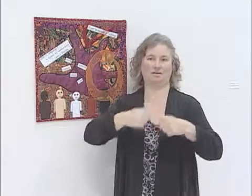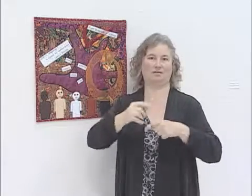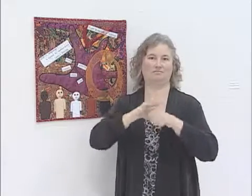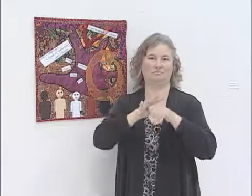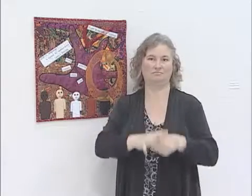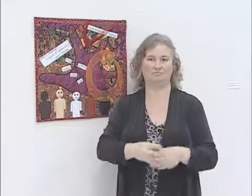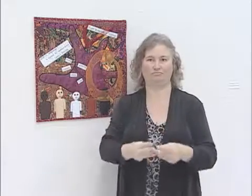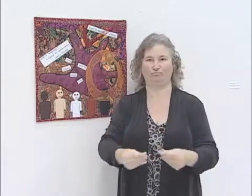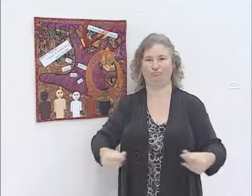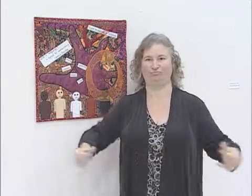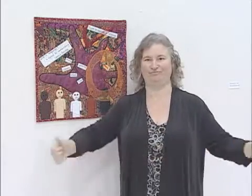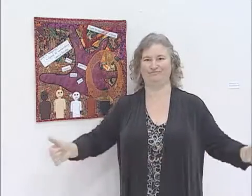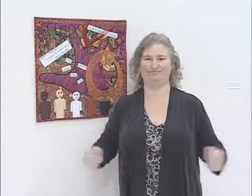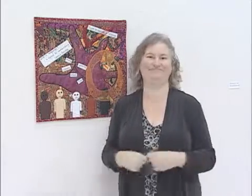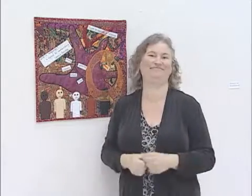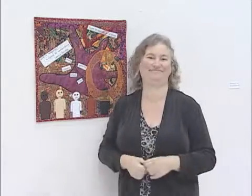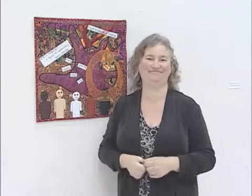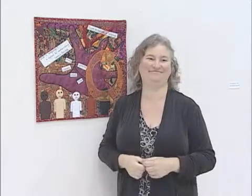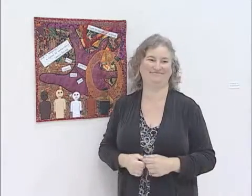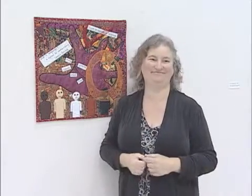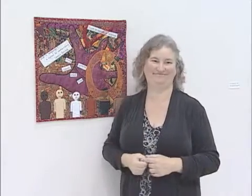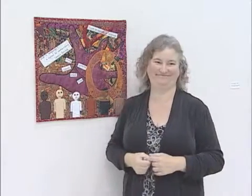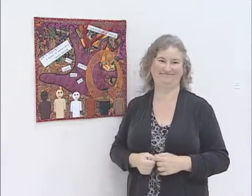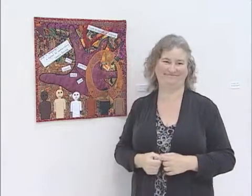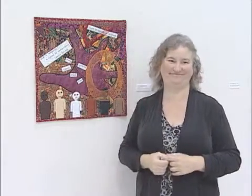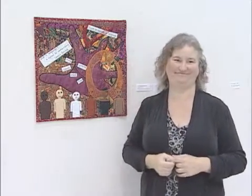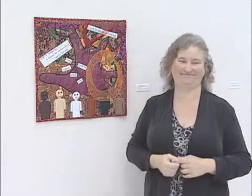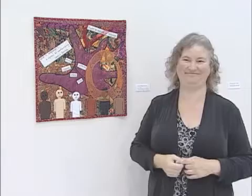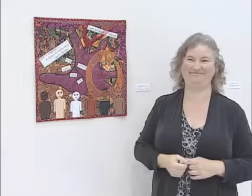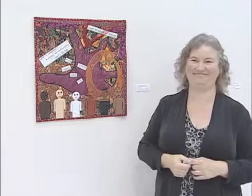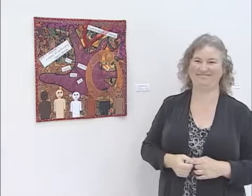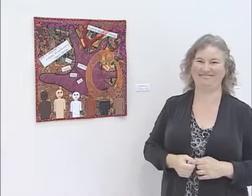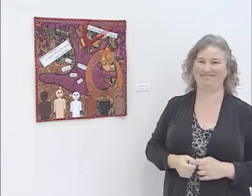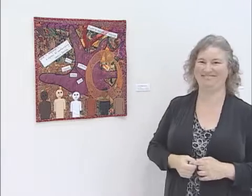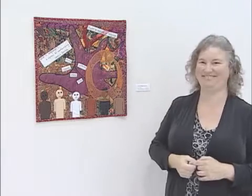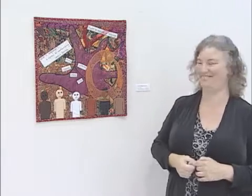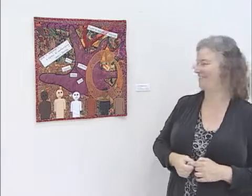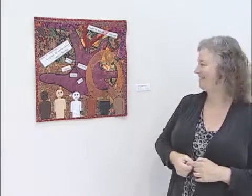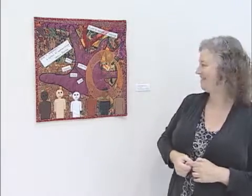want to allow ASL to have further oppression and possibly dissipate altogether.